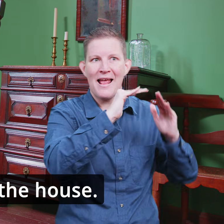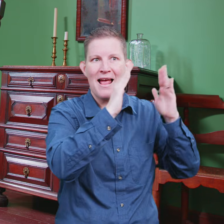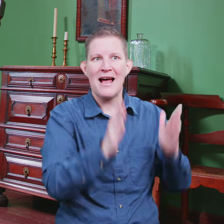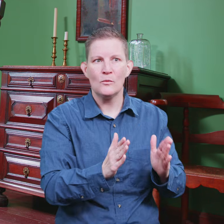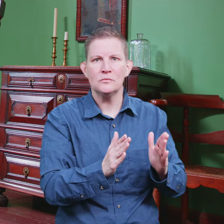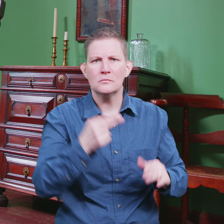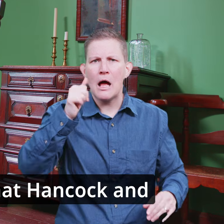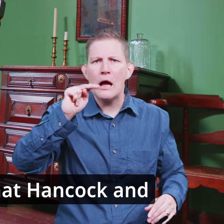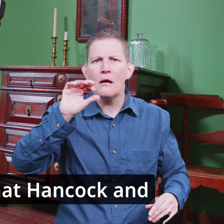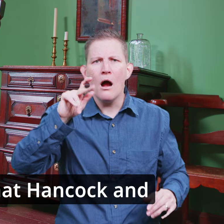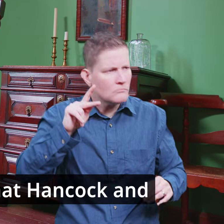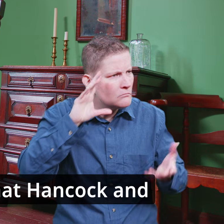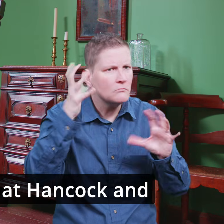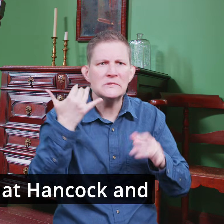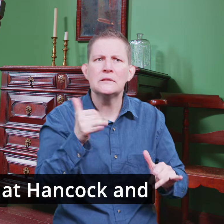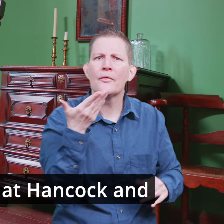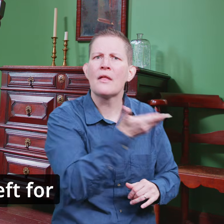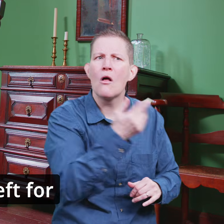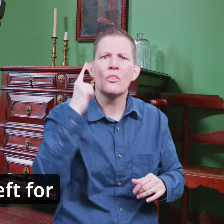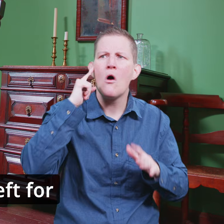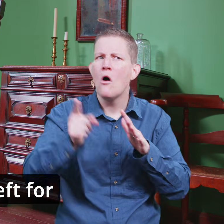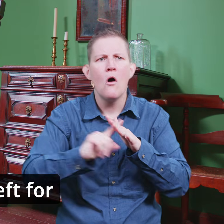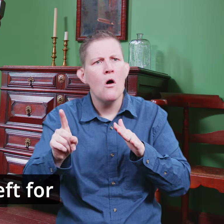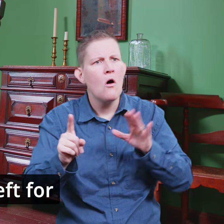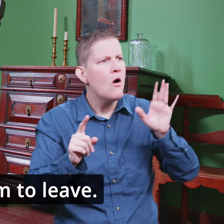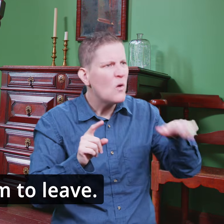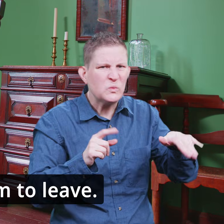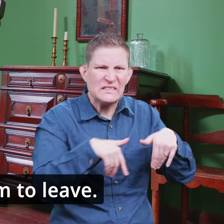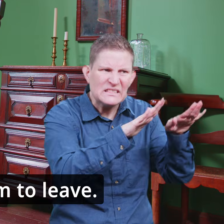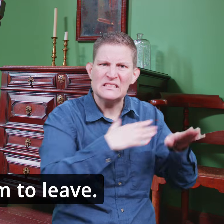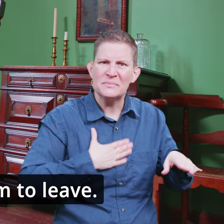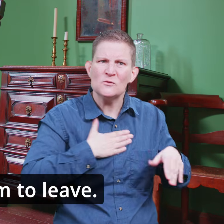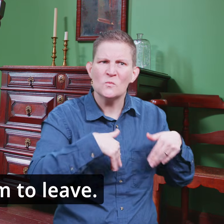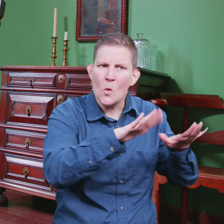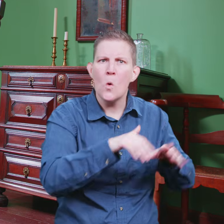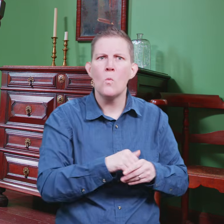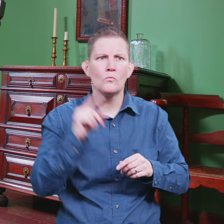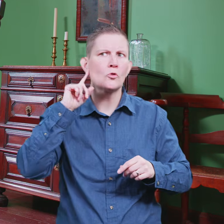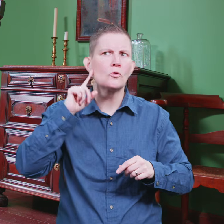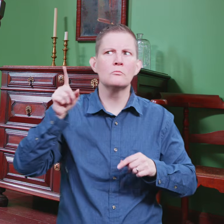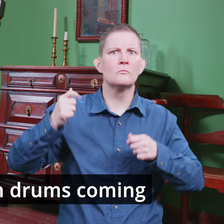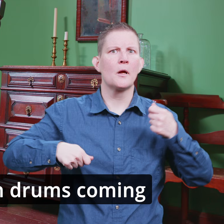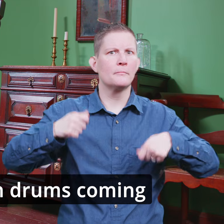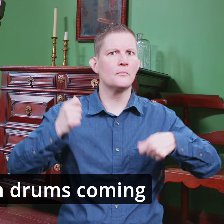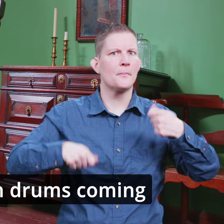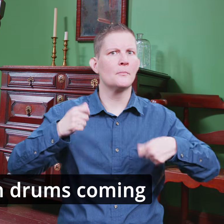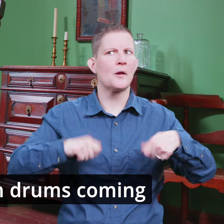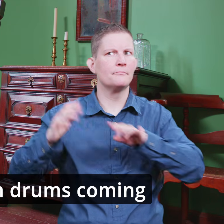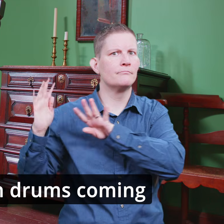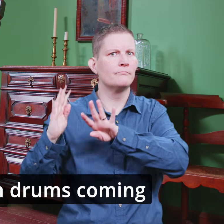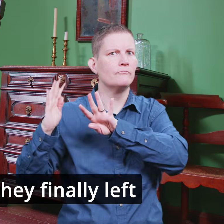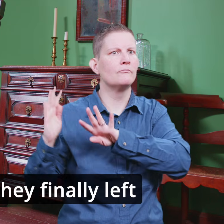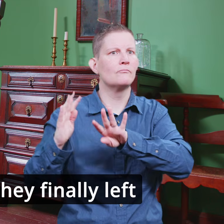to the house. He was surprised to find that Hancock and Adams had not left for safety and urged them to leave. They could hear the